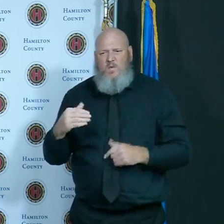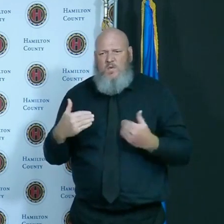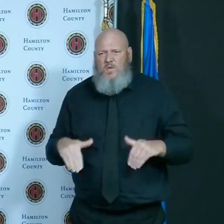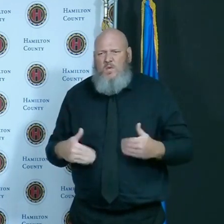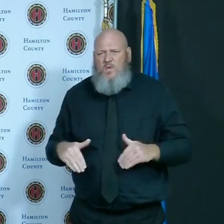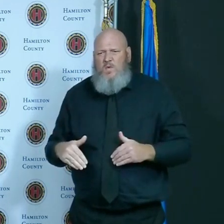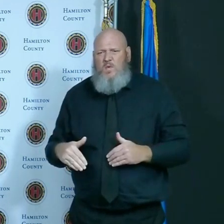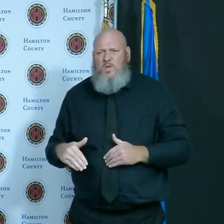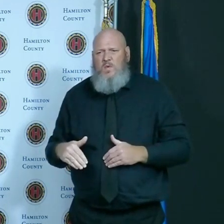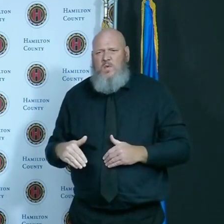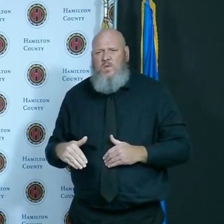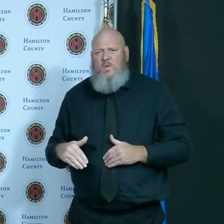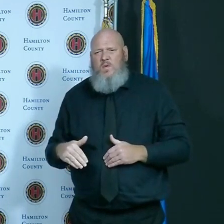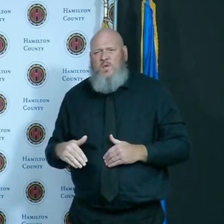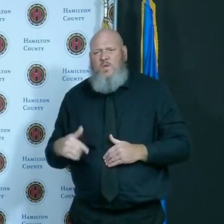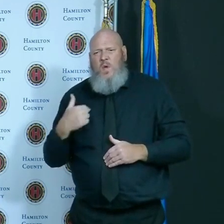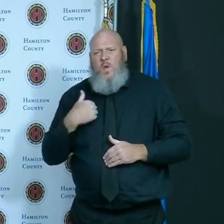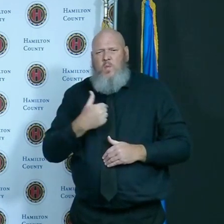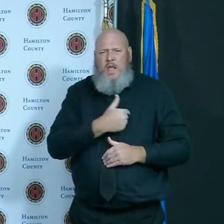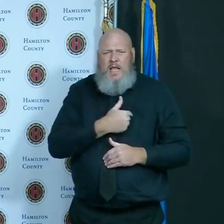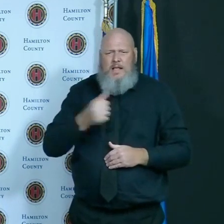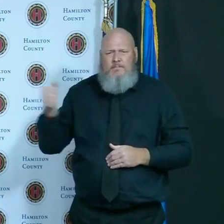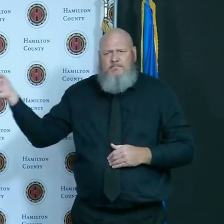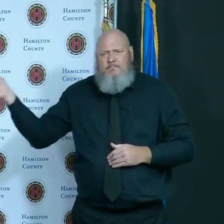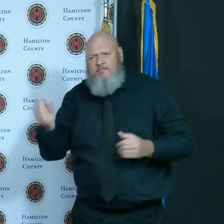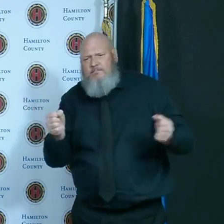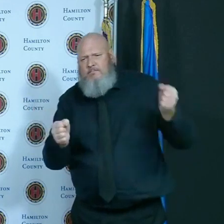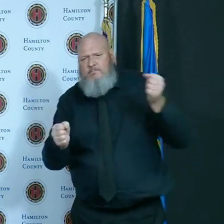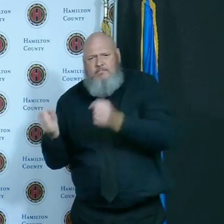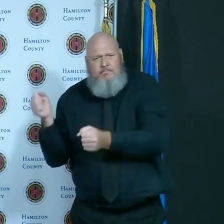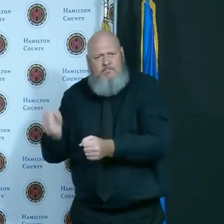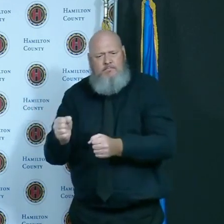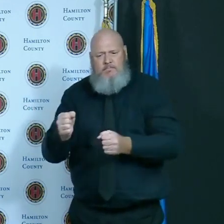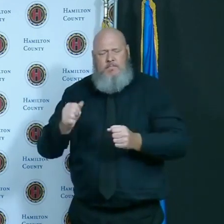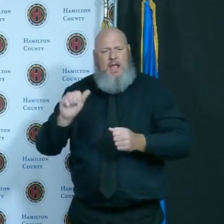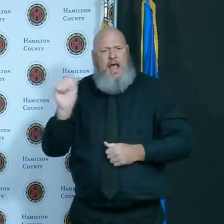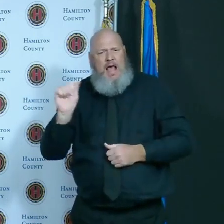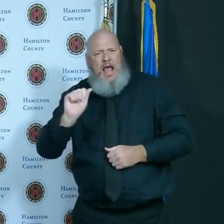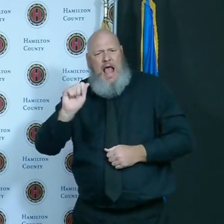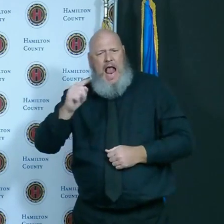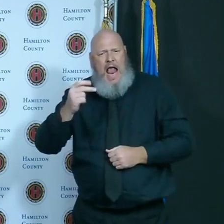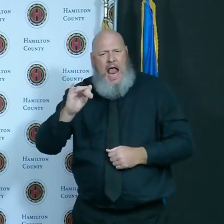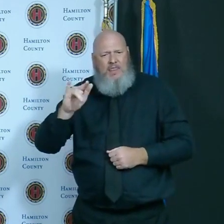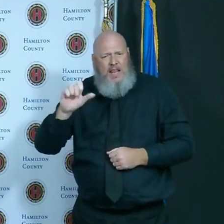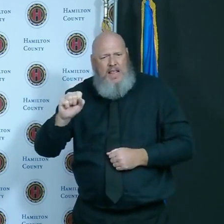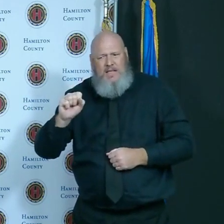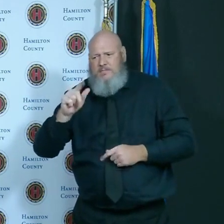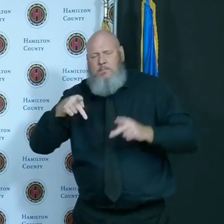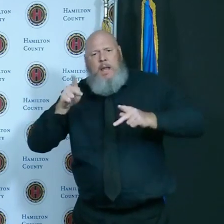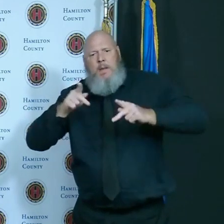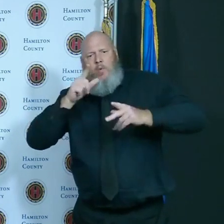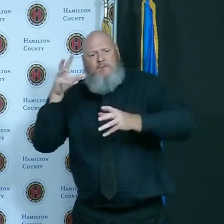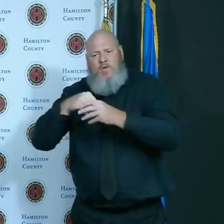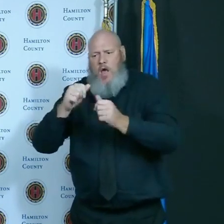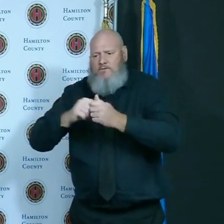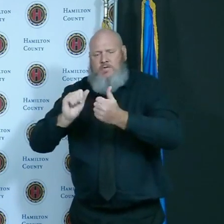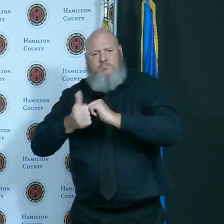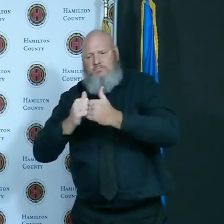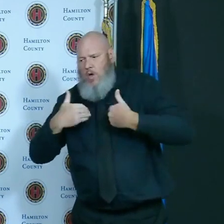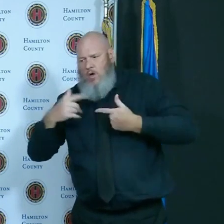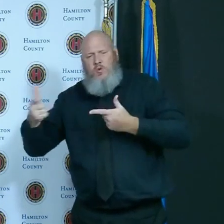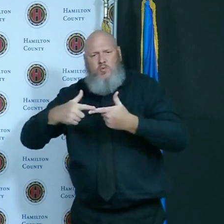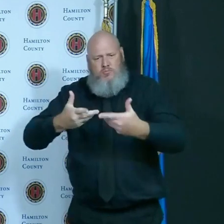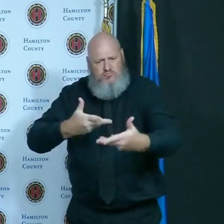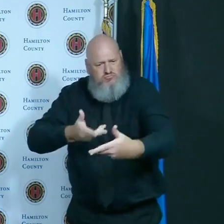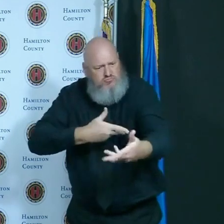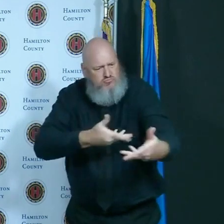the seriousness of COVID-19. So now Sonia Taylor, my chief of staff, will now come and show the result